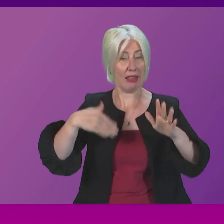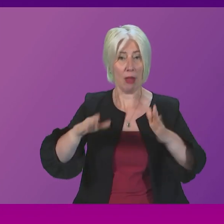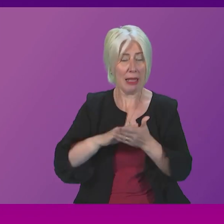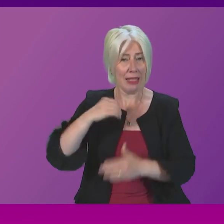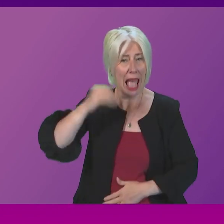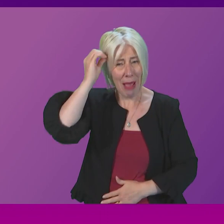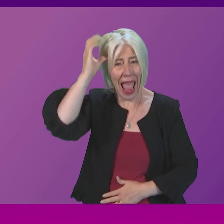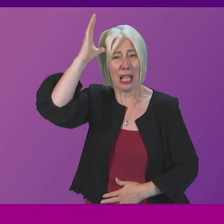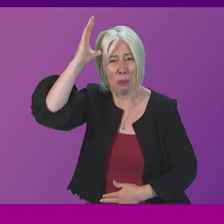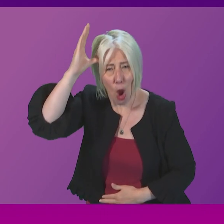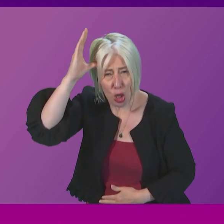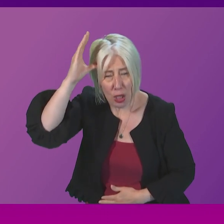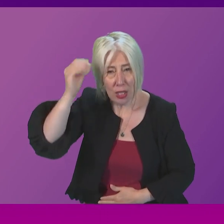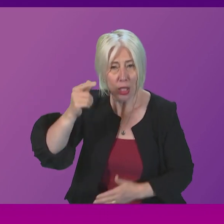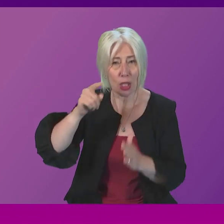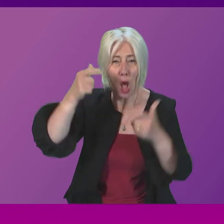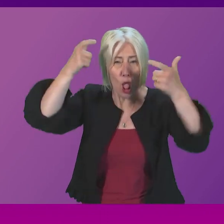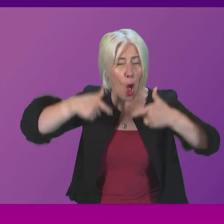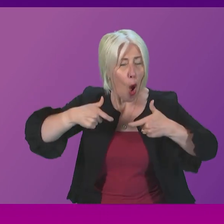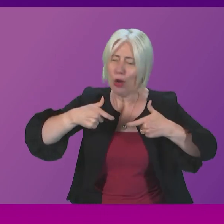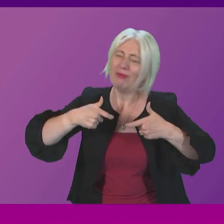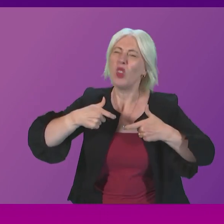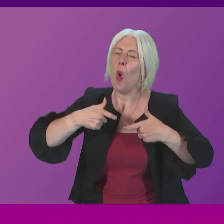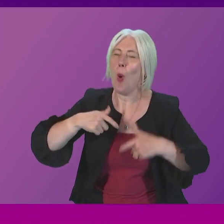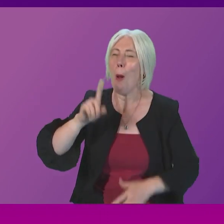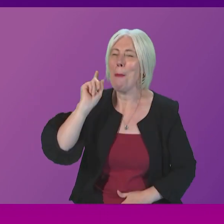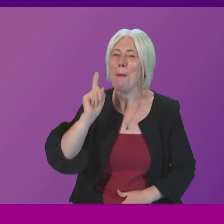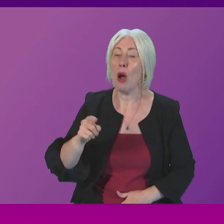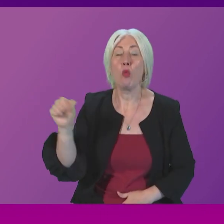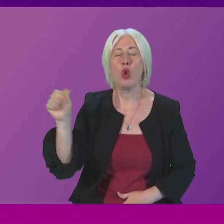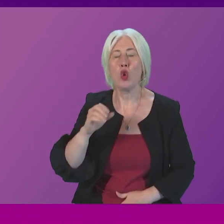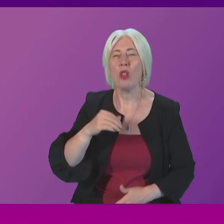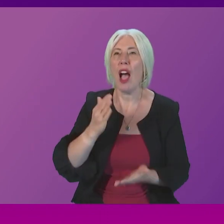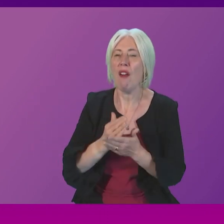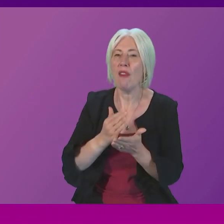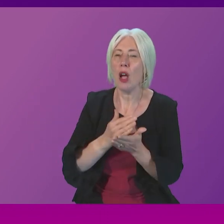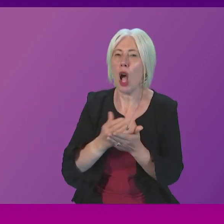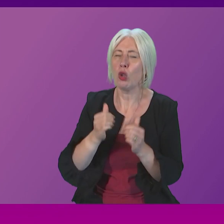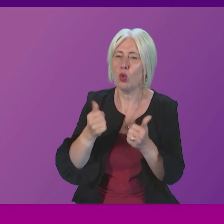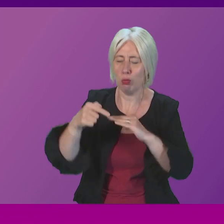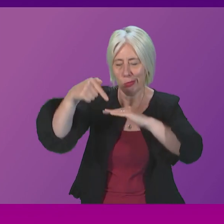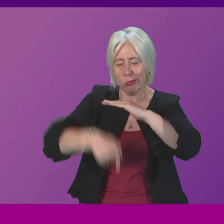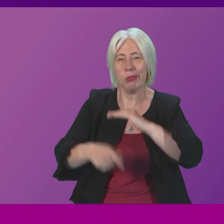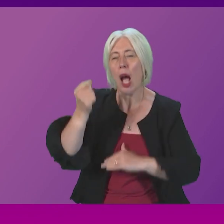experts in law, but we should have a very thorough understanding of the consequences, the sort